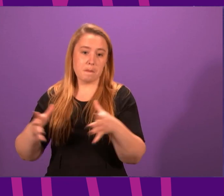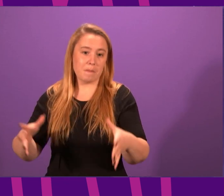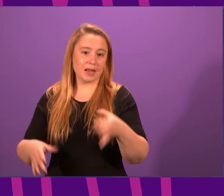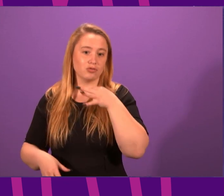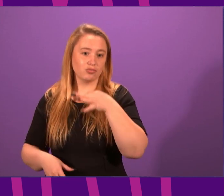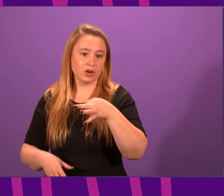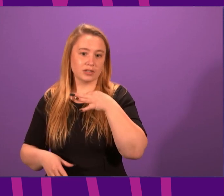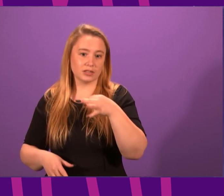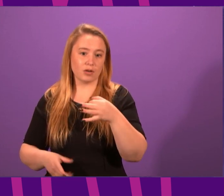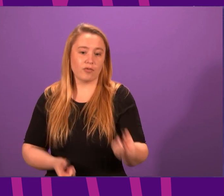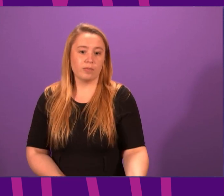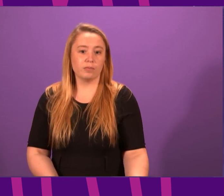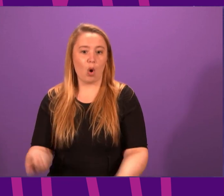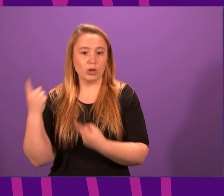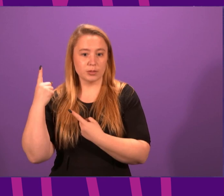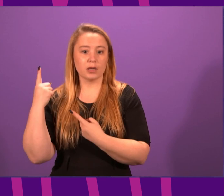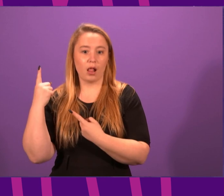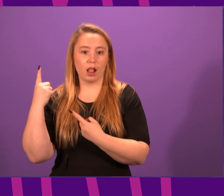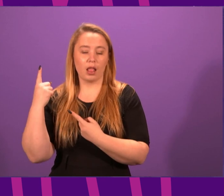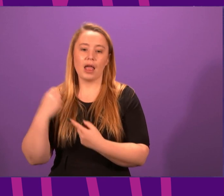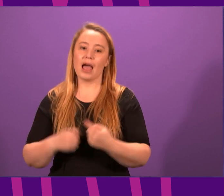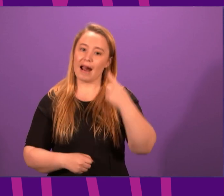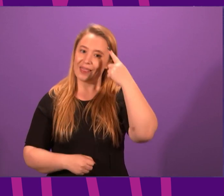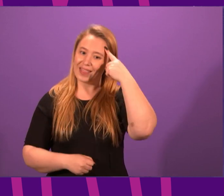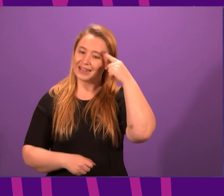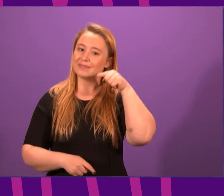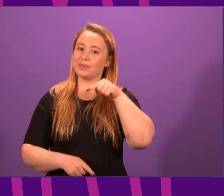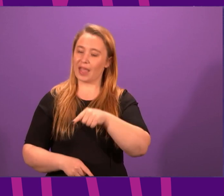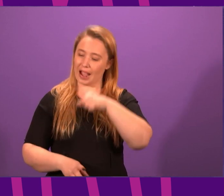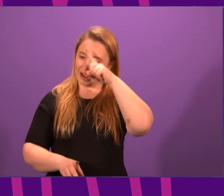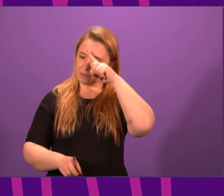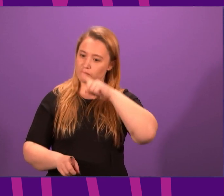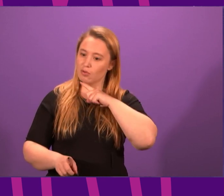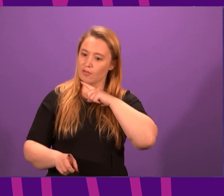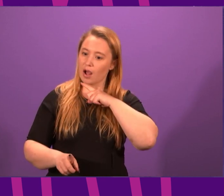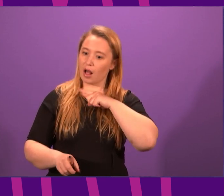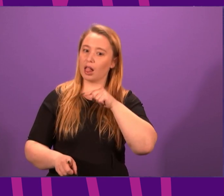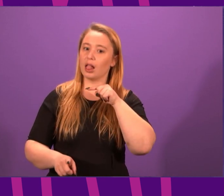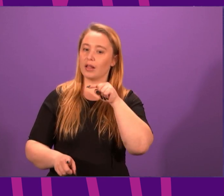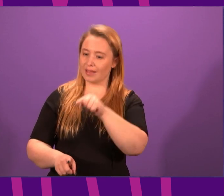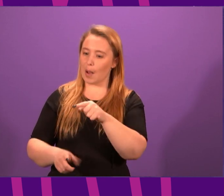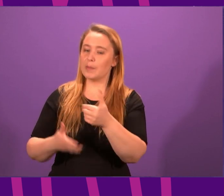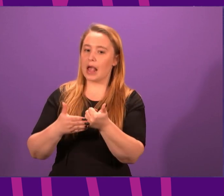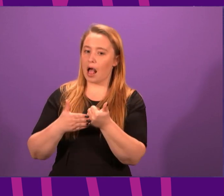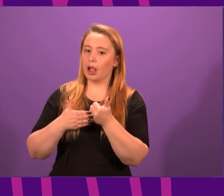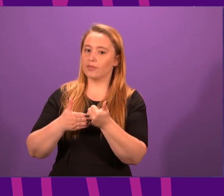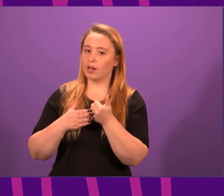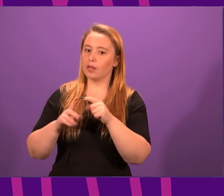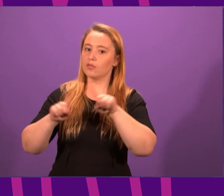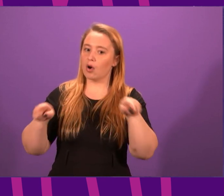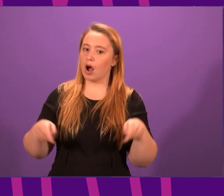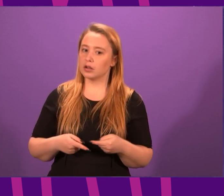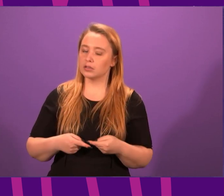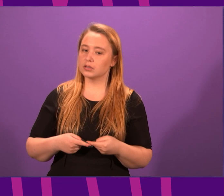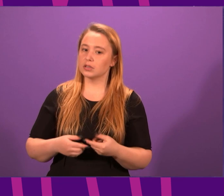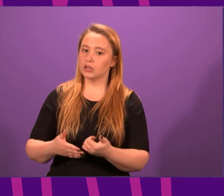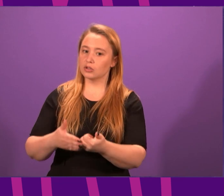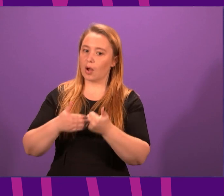needing hospitalisation. And I think that those profiling protocols could be very helpful in helping